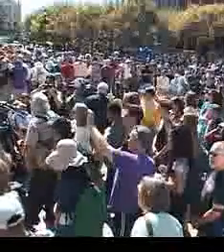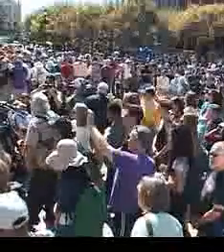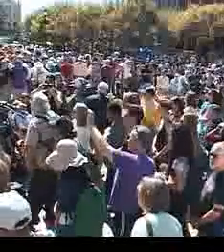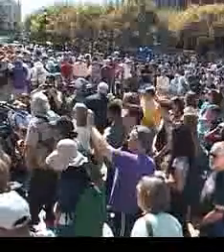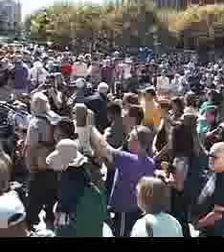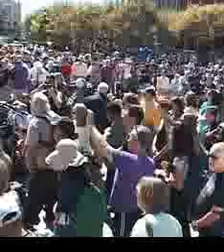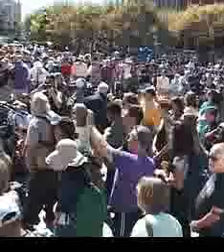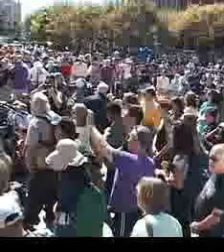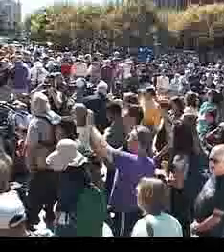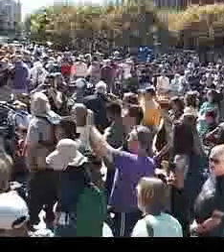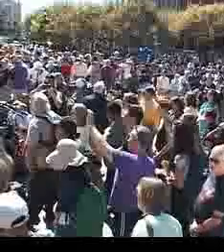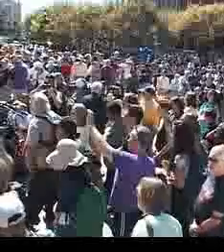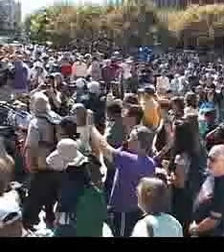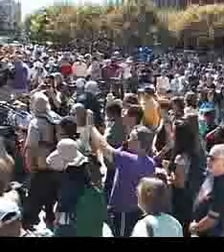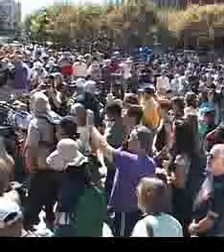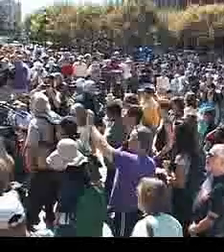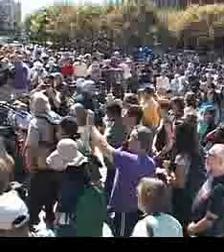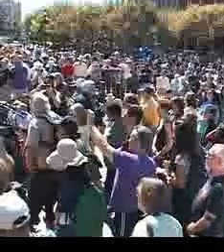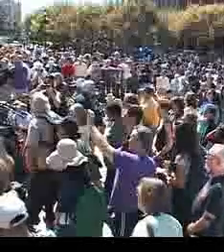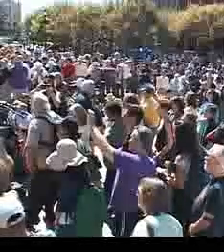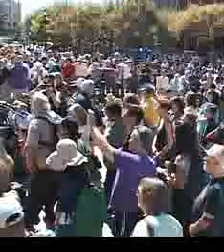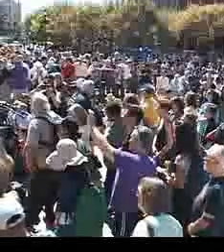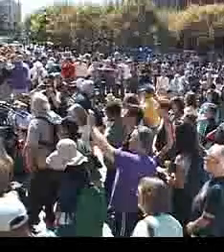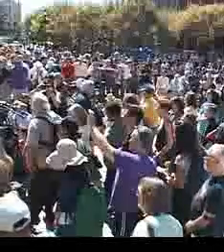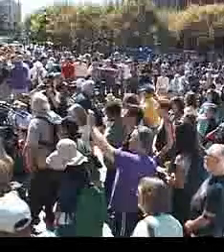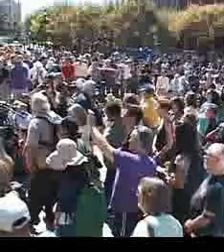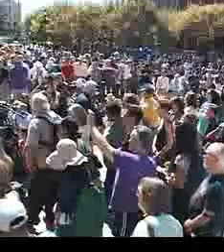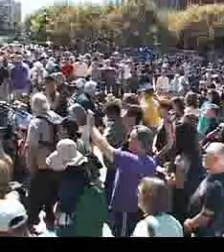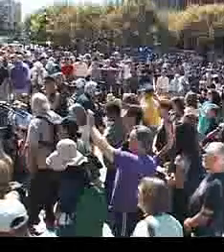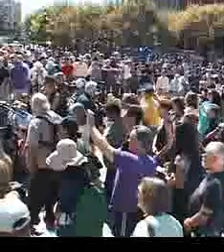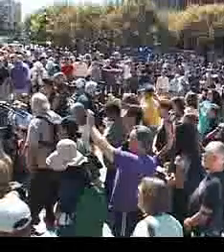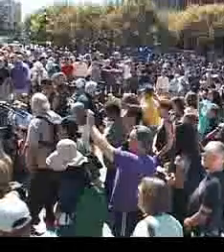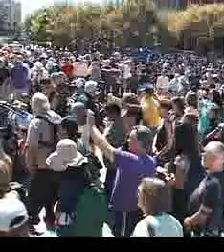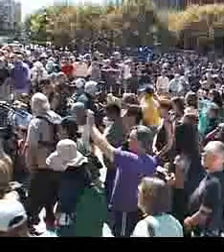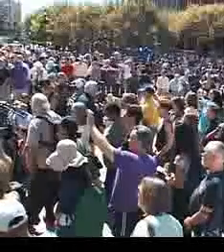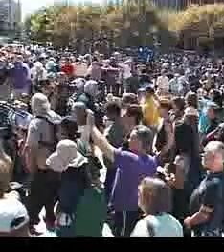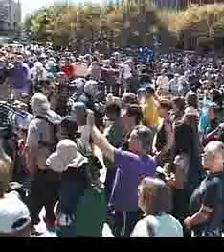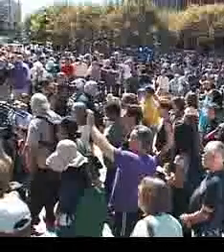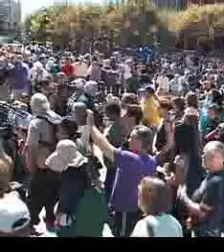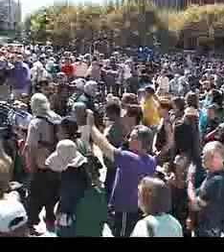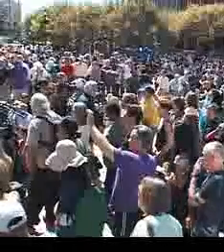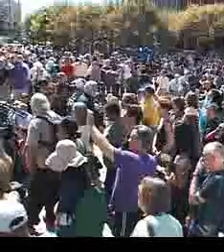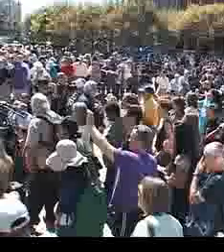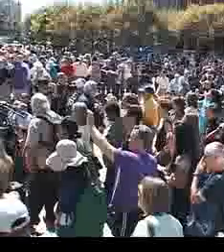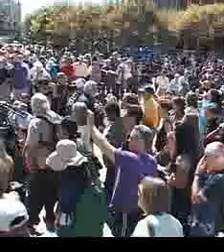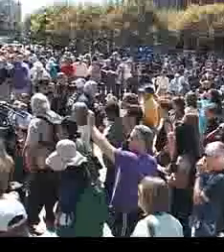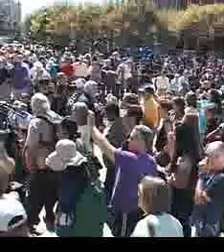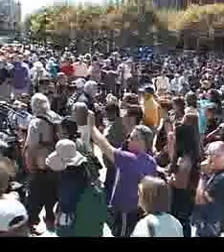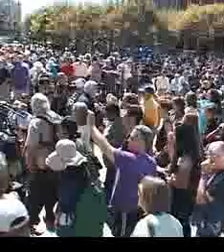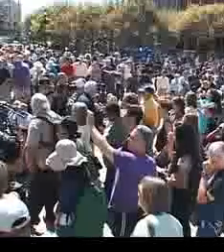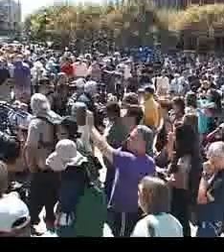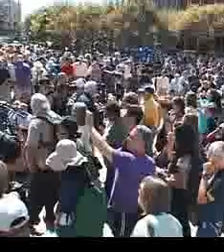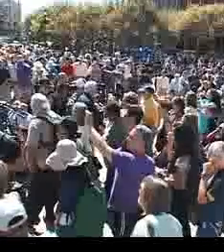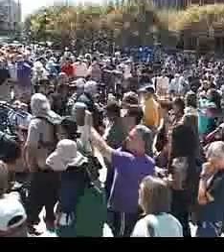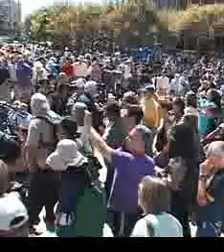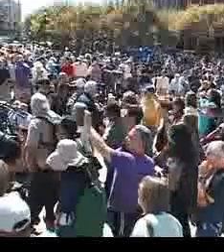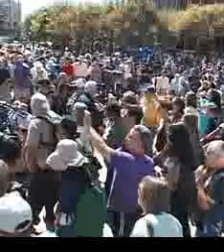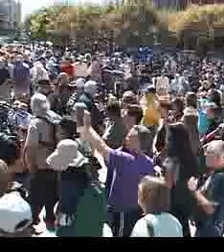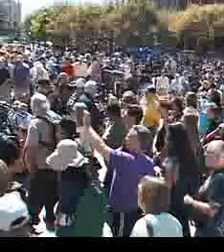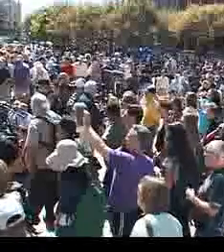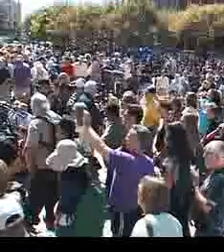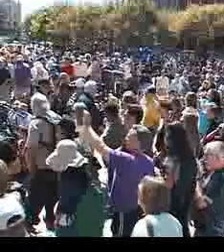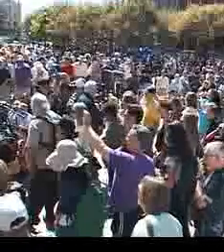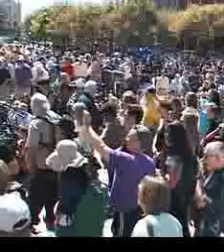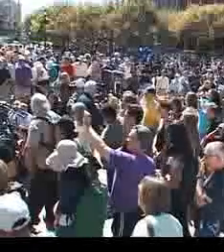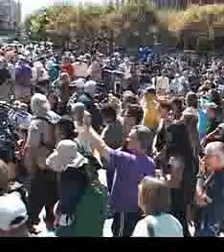so odious, makes you so sick at heart, that you can't take part. You can't even passively take part. And you've got